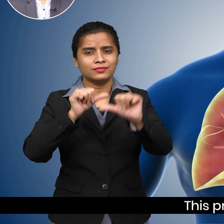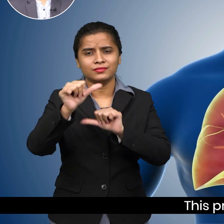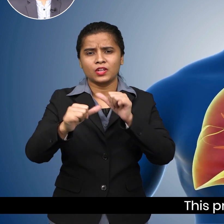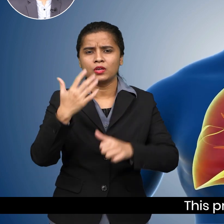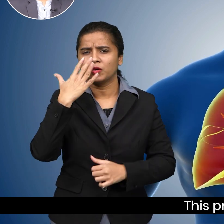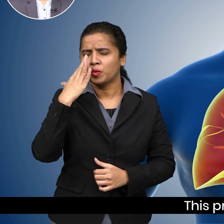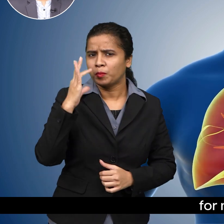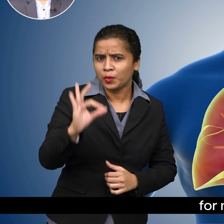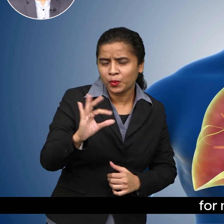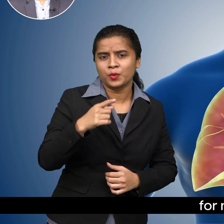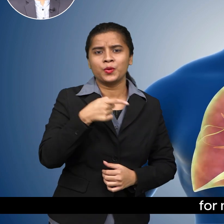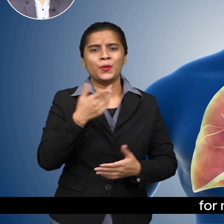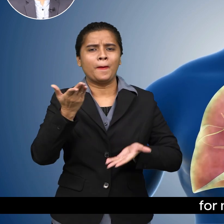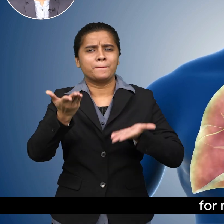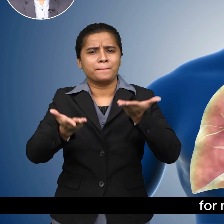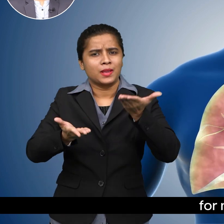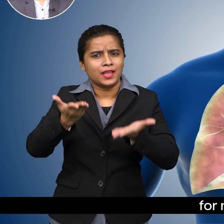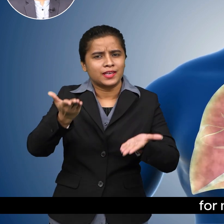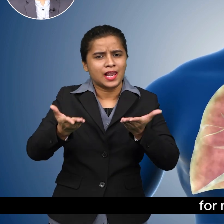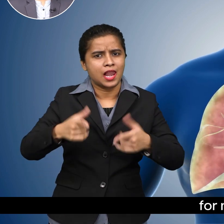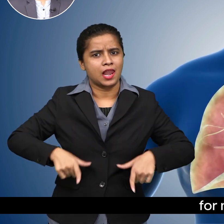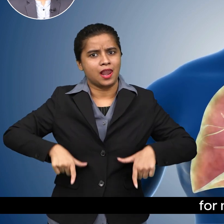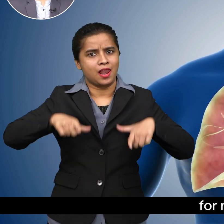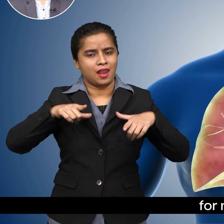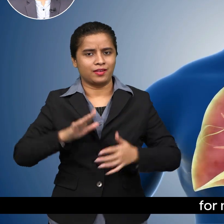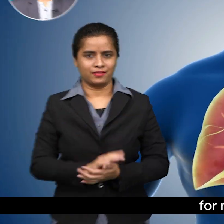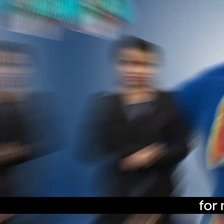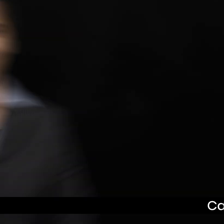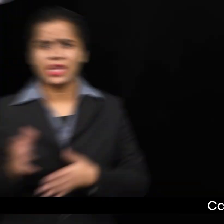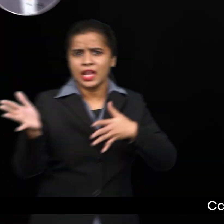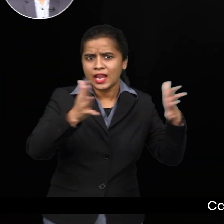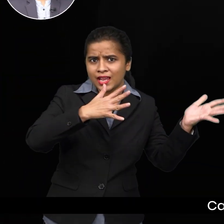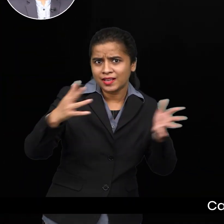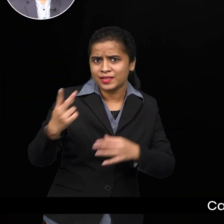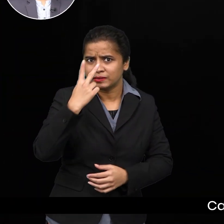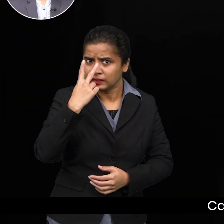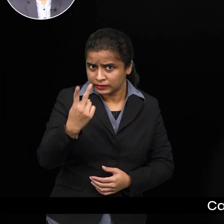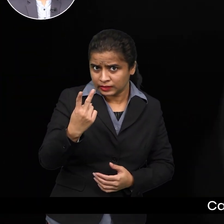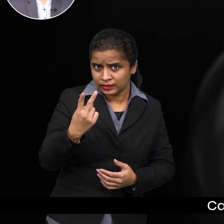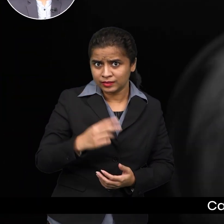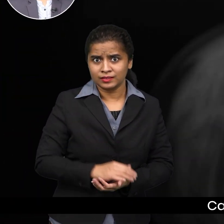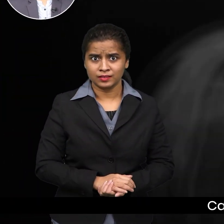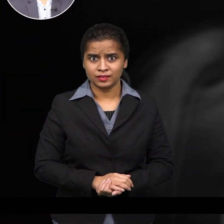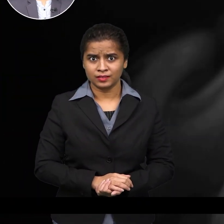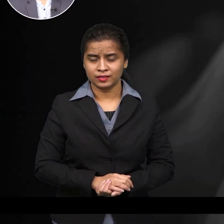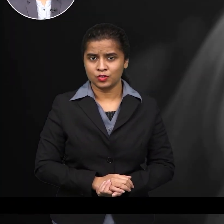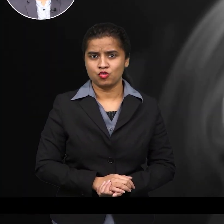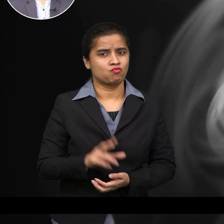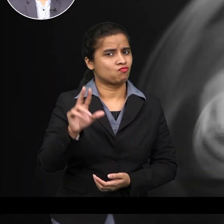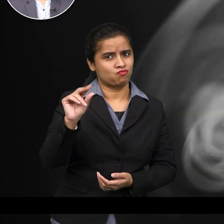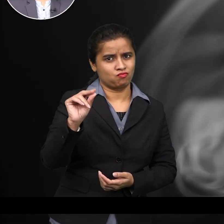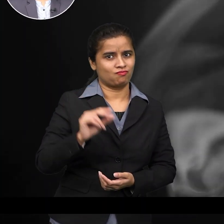process is essential for maintaining ill life. Can air be seen?